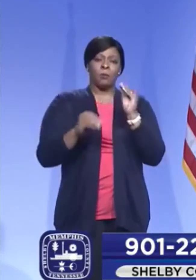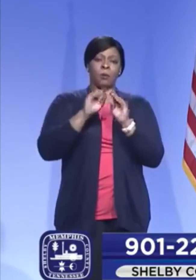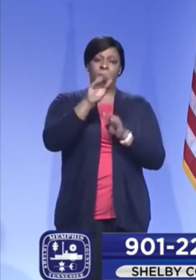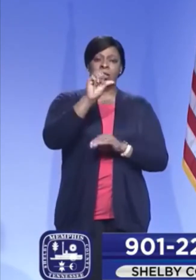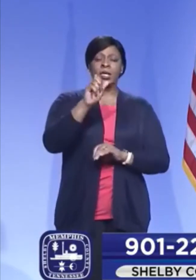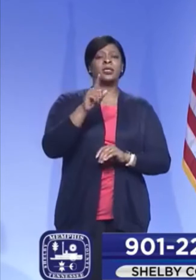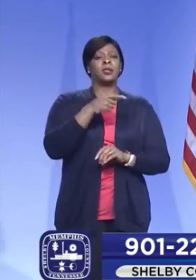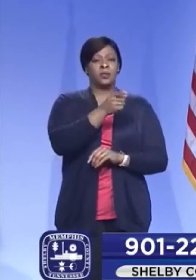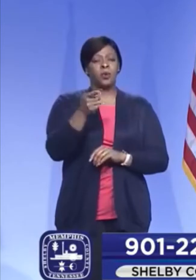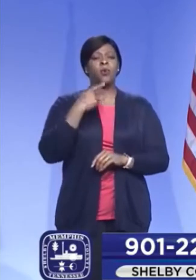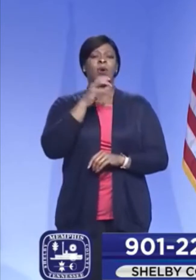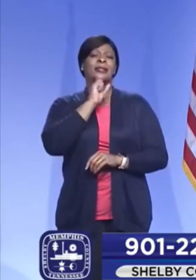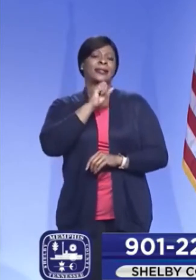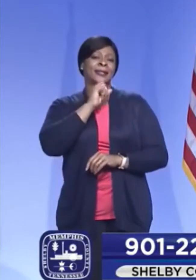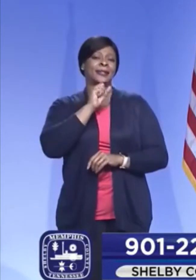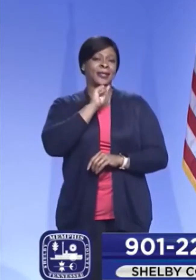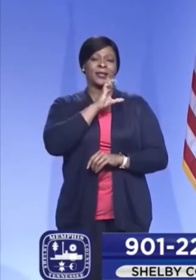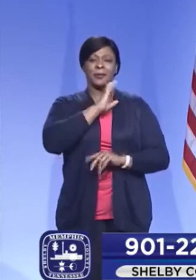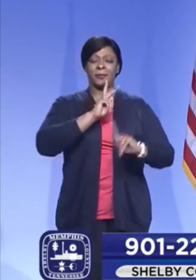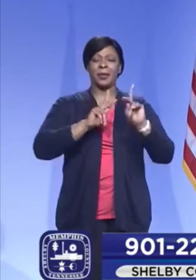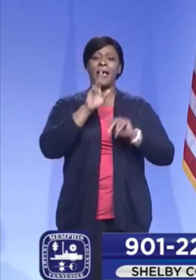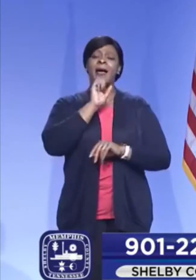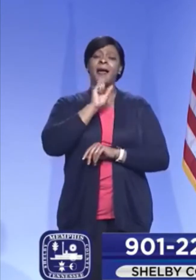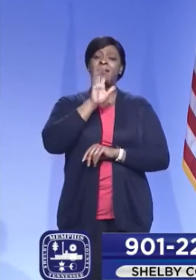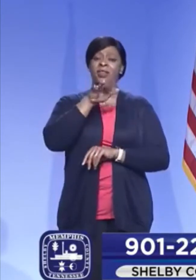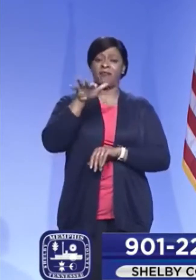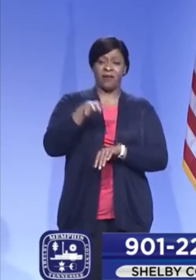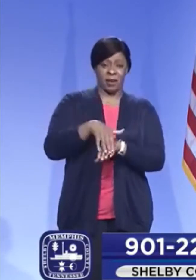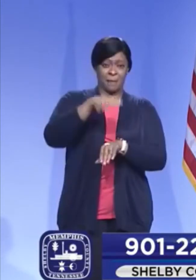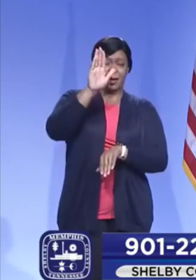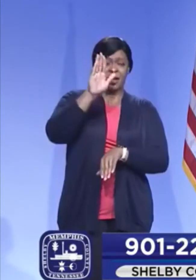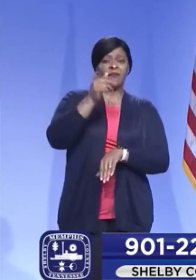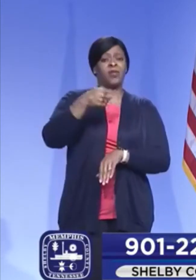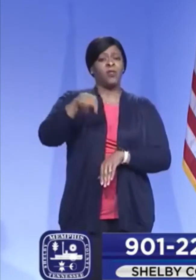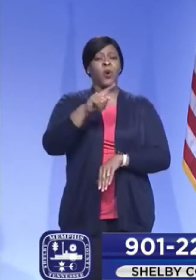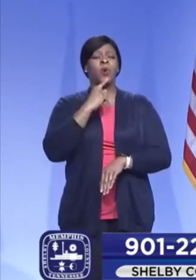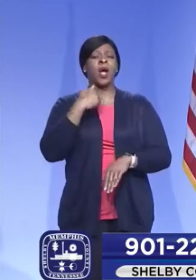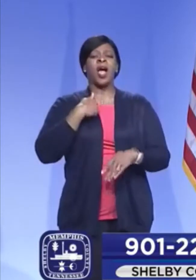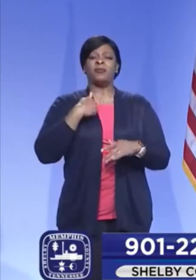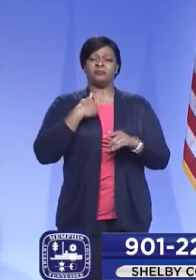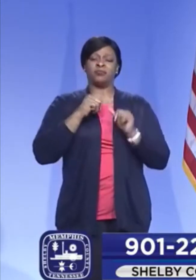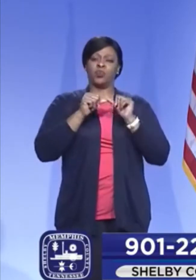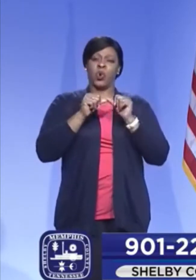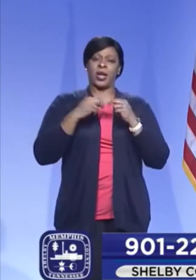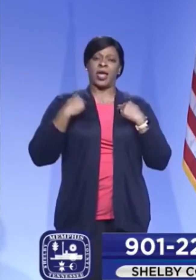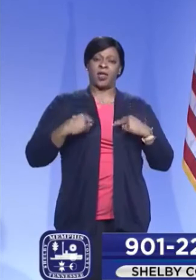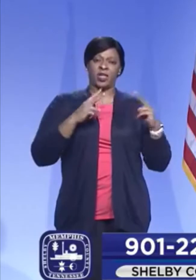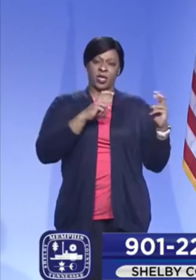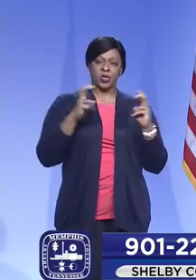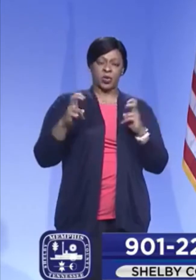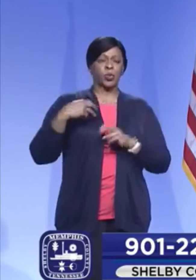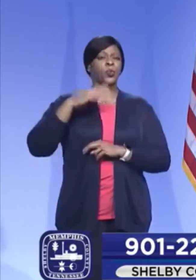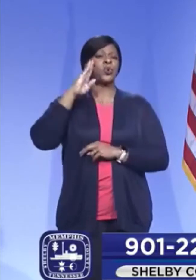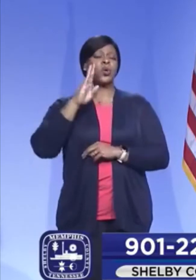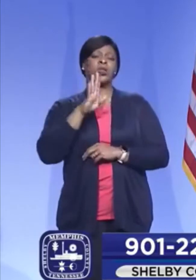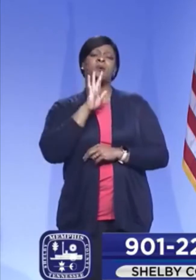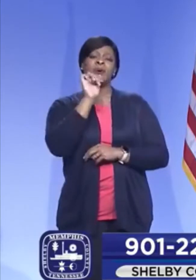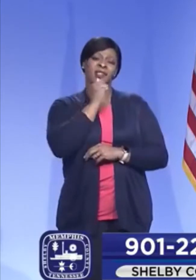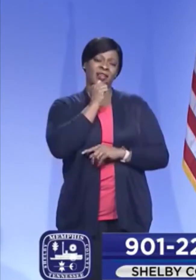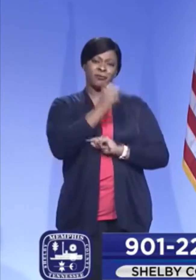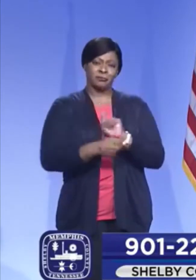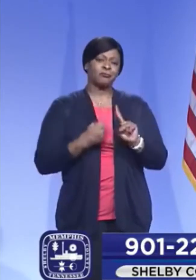who are seniors, so people above 55, and those who have chronic illnesses. And we know that they're going to suffer the